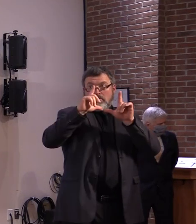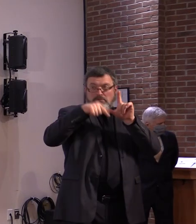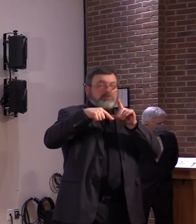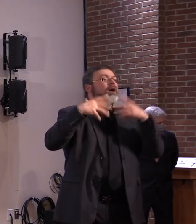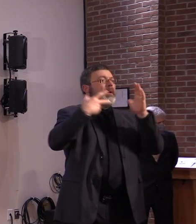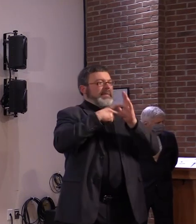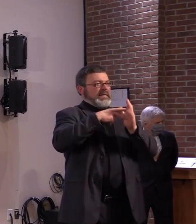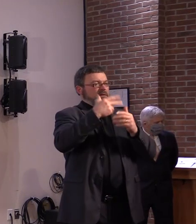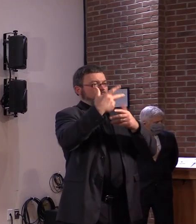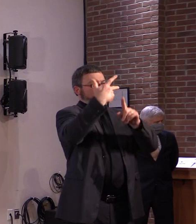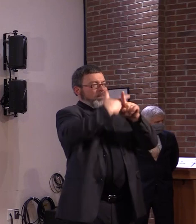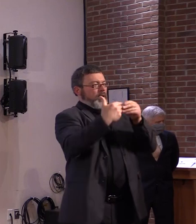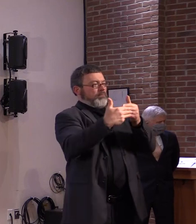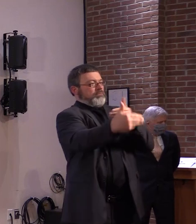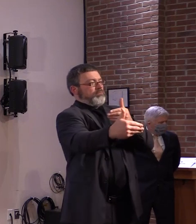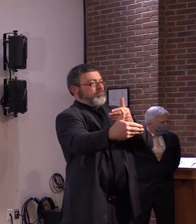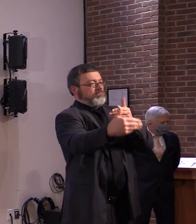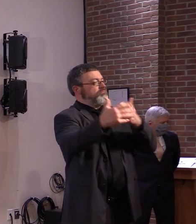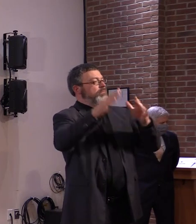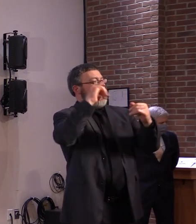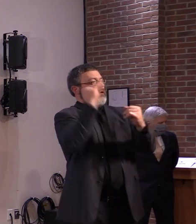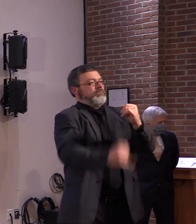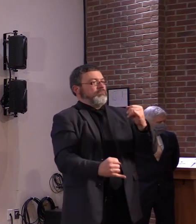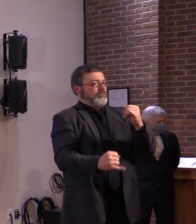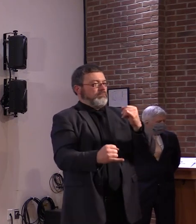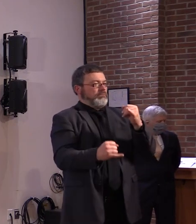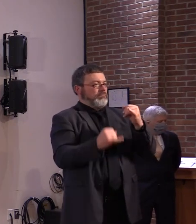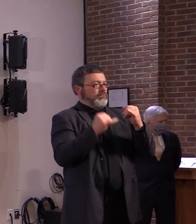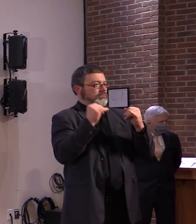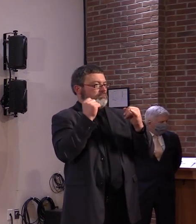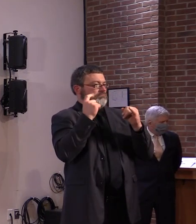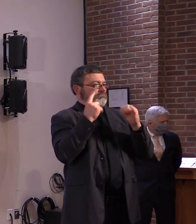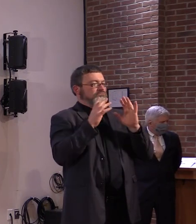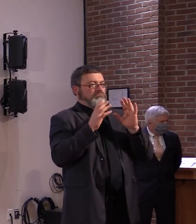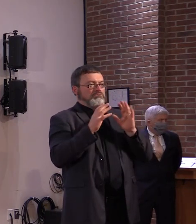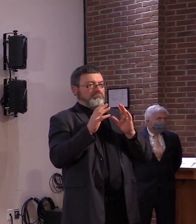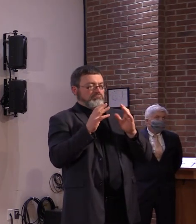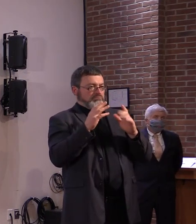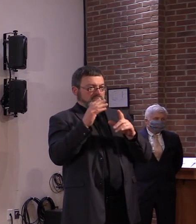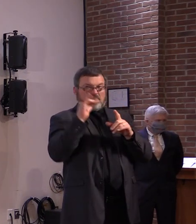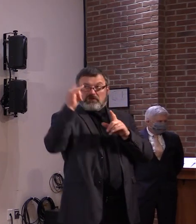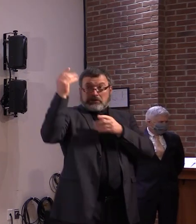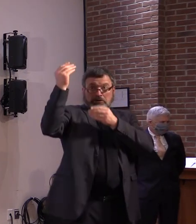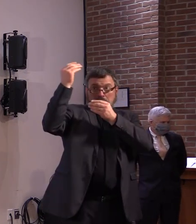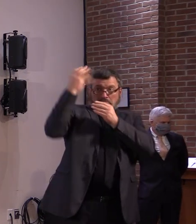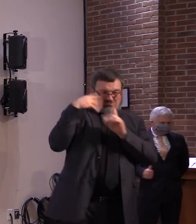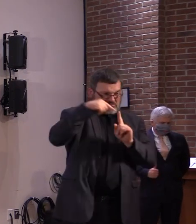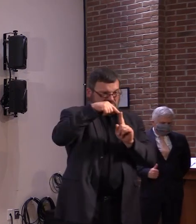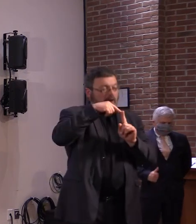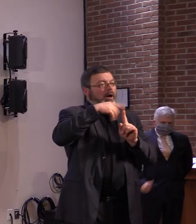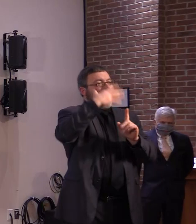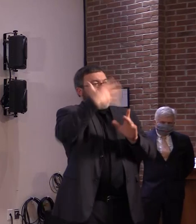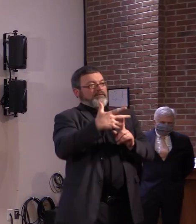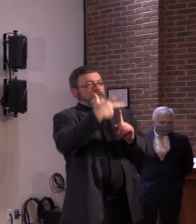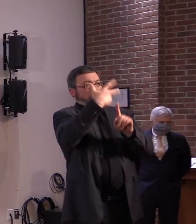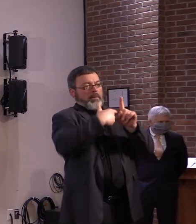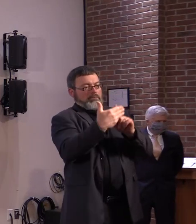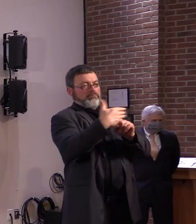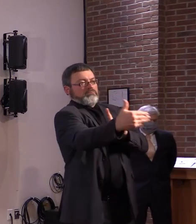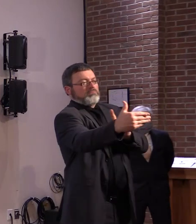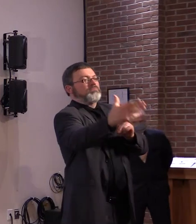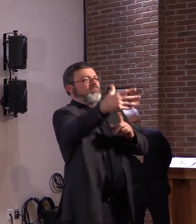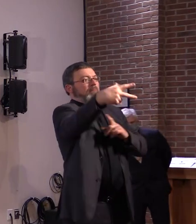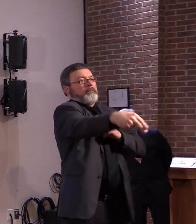stopped. From there, what we continually find, obviously, are either someone who has come in